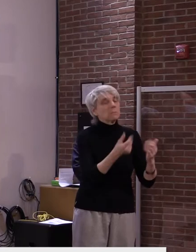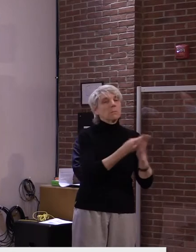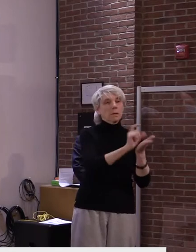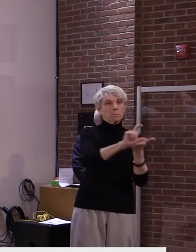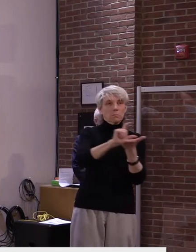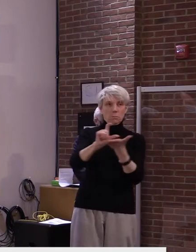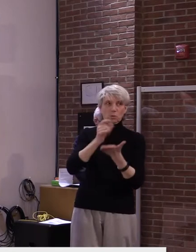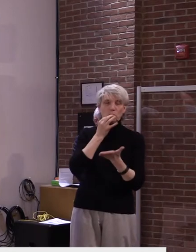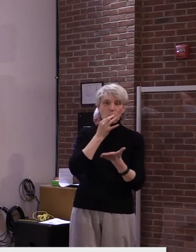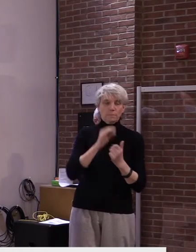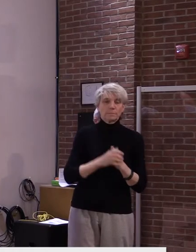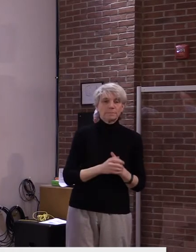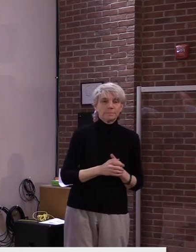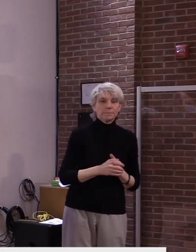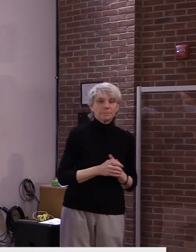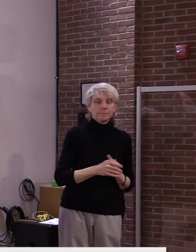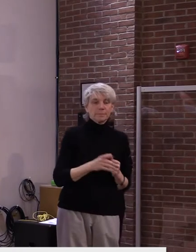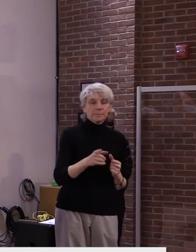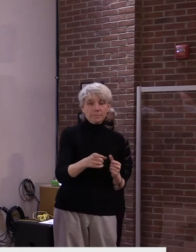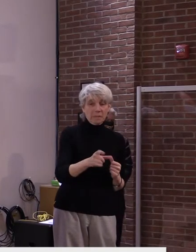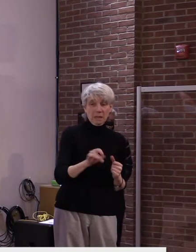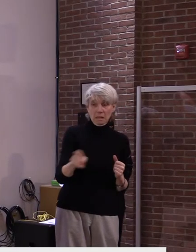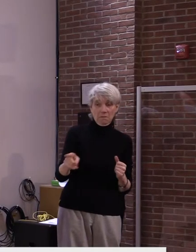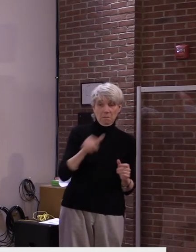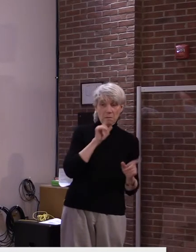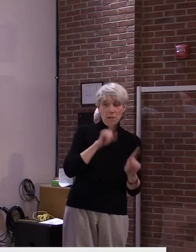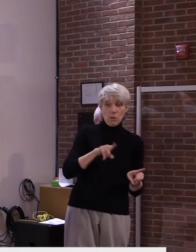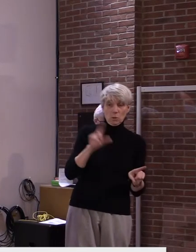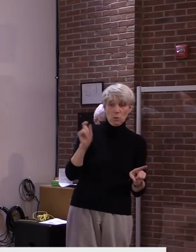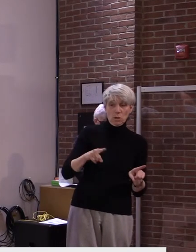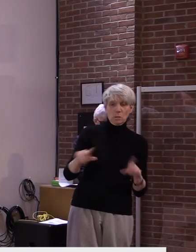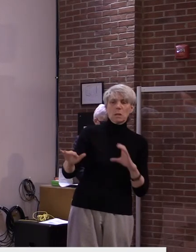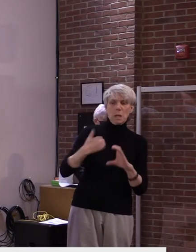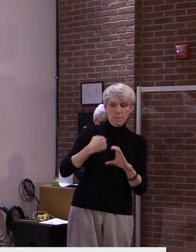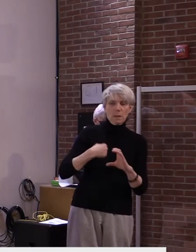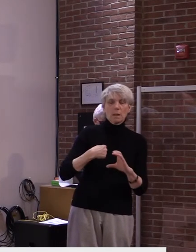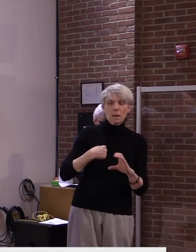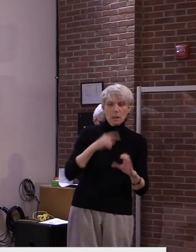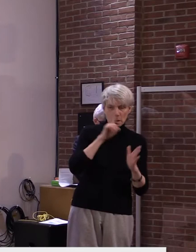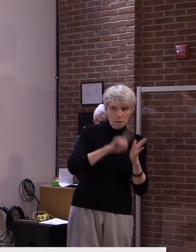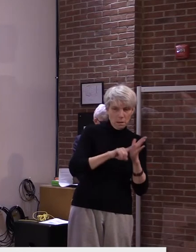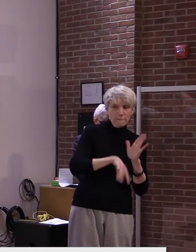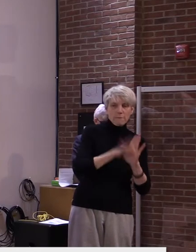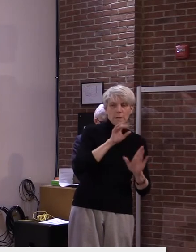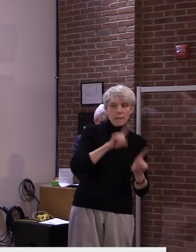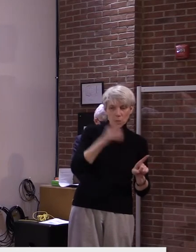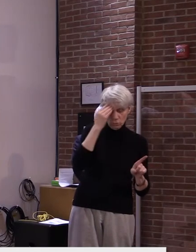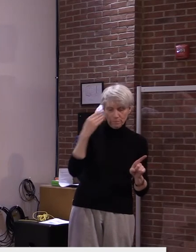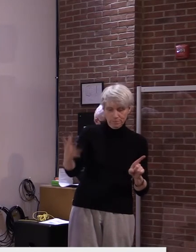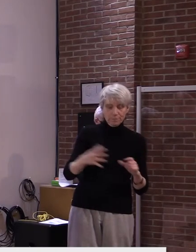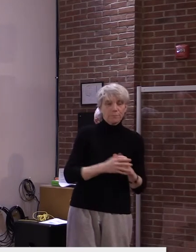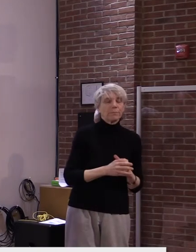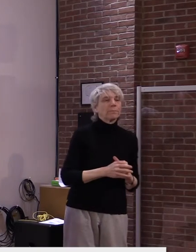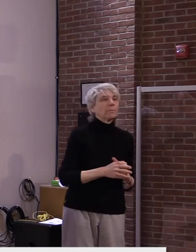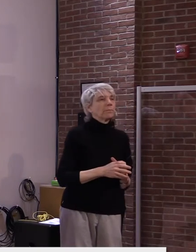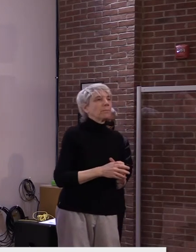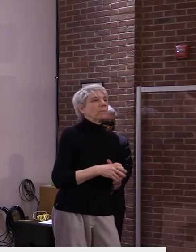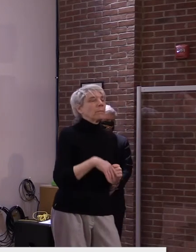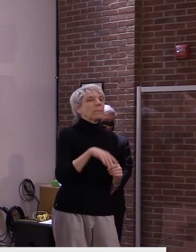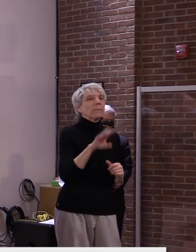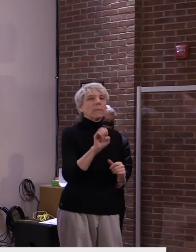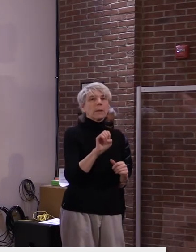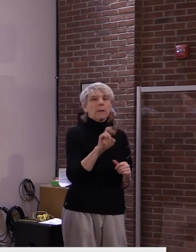your question, Brent, you can shoot us an email and we'll get you the answers. Aaron, VT Digger.